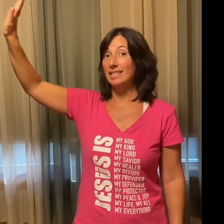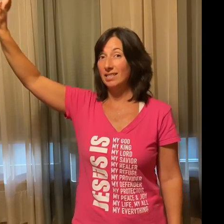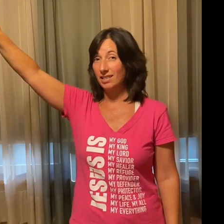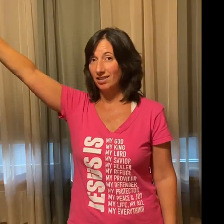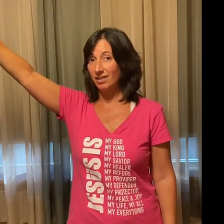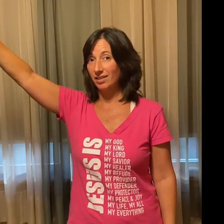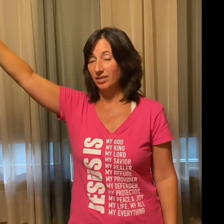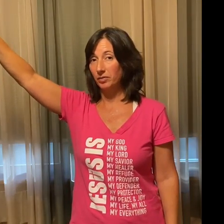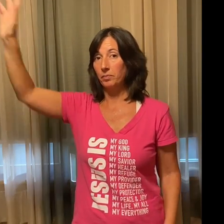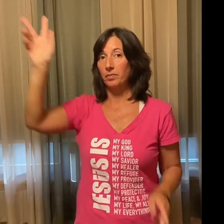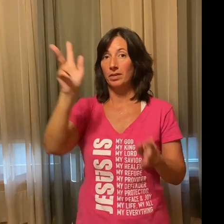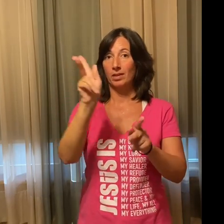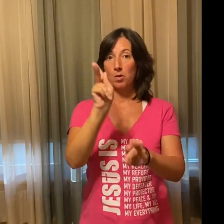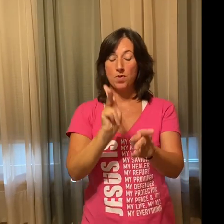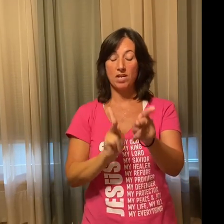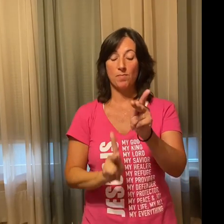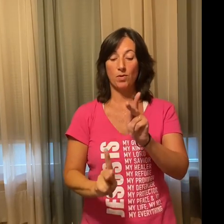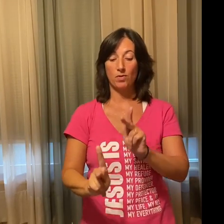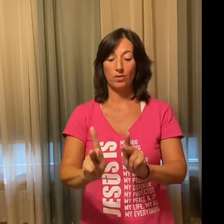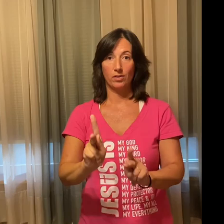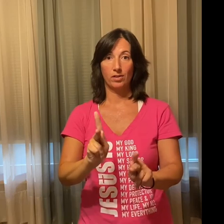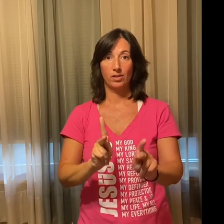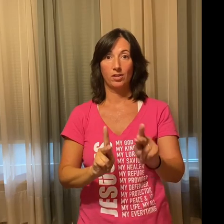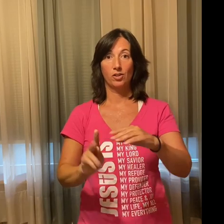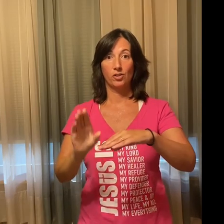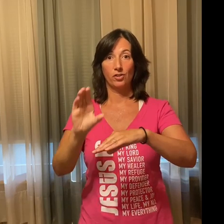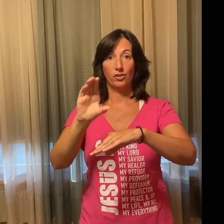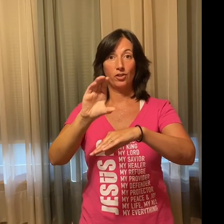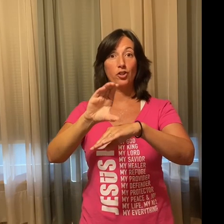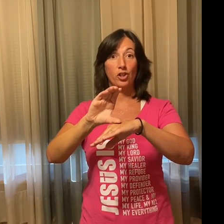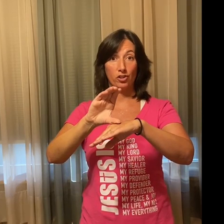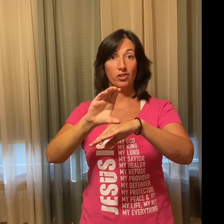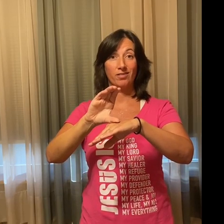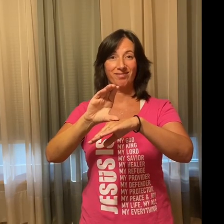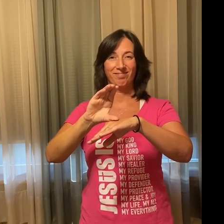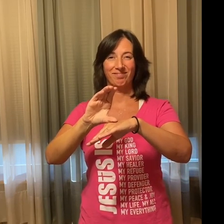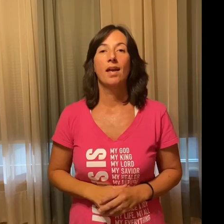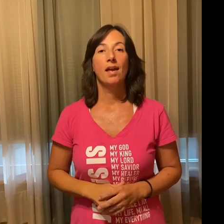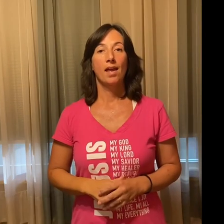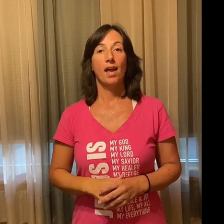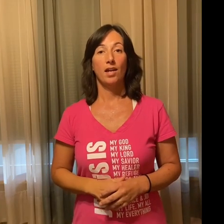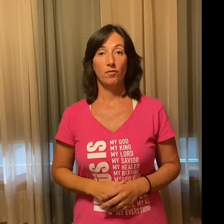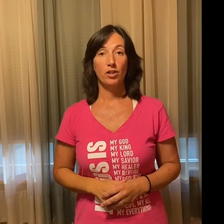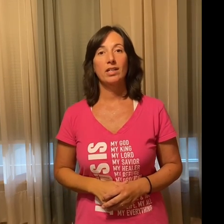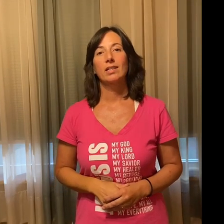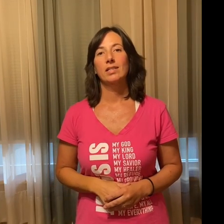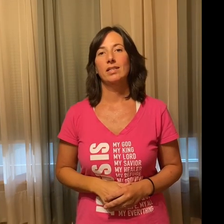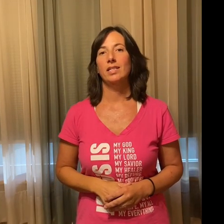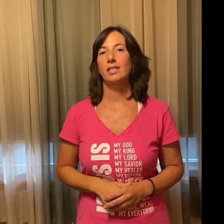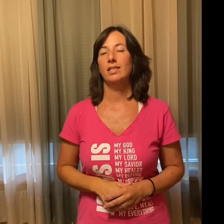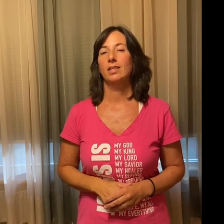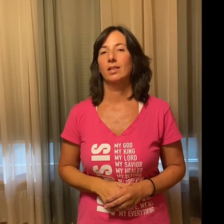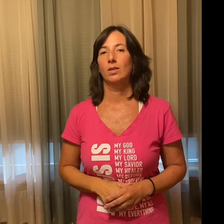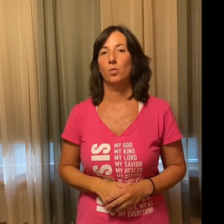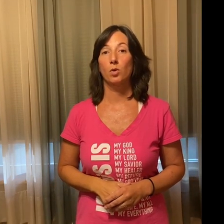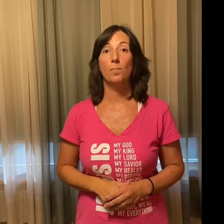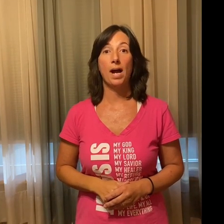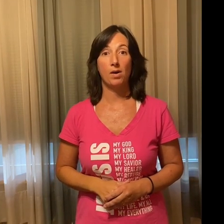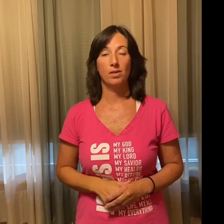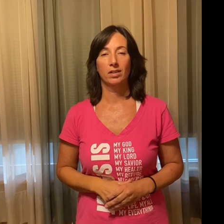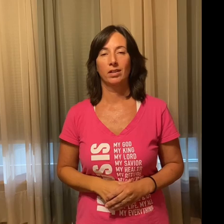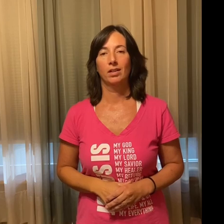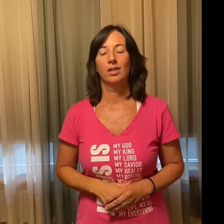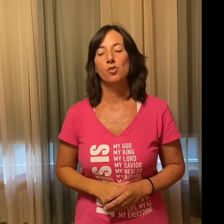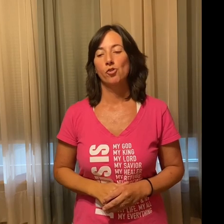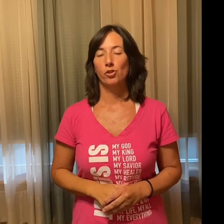for his people, the church. Every knee will